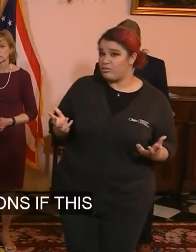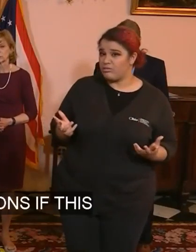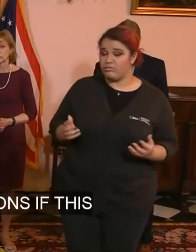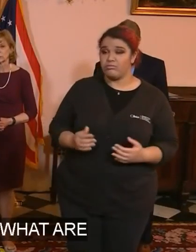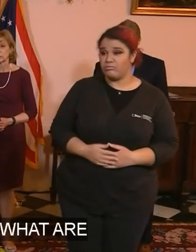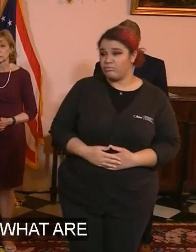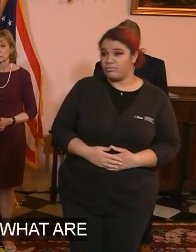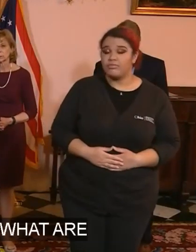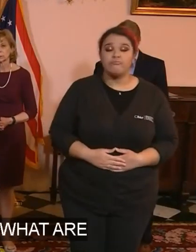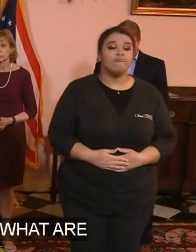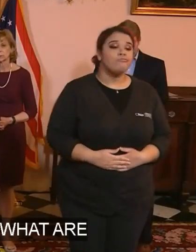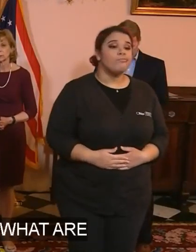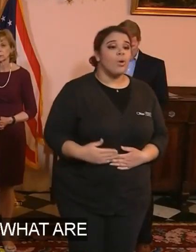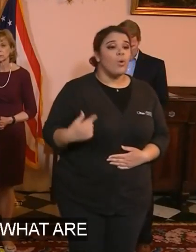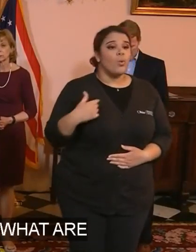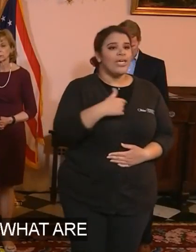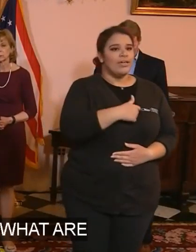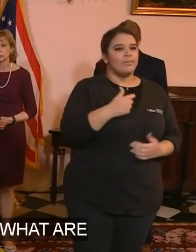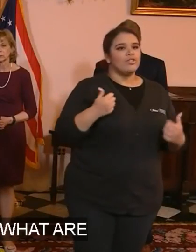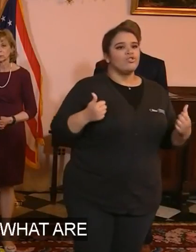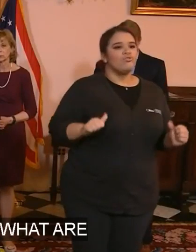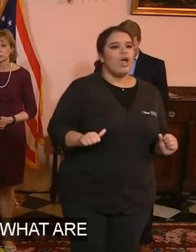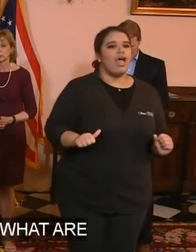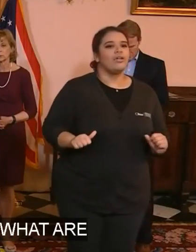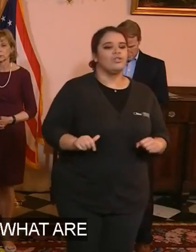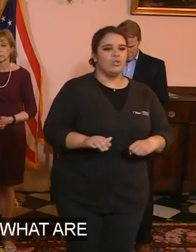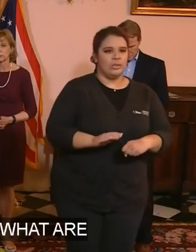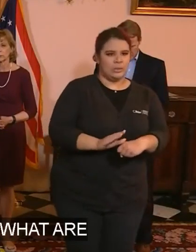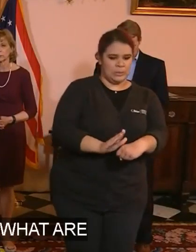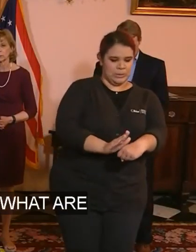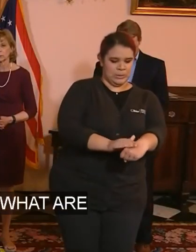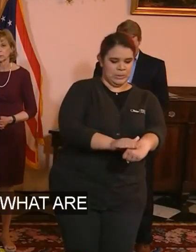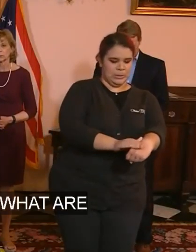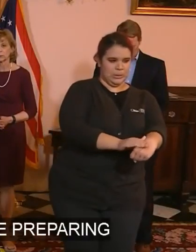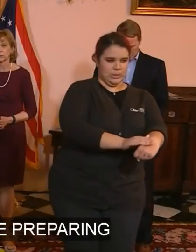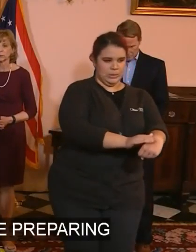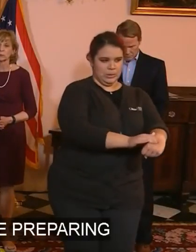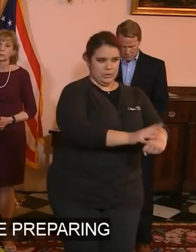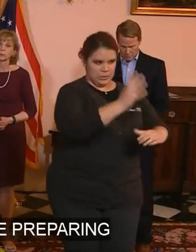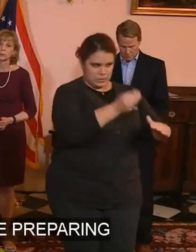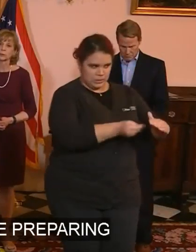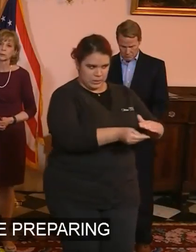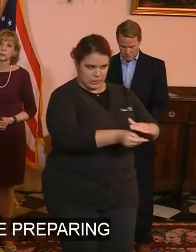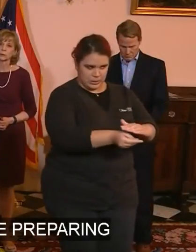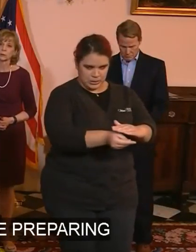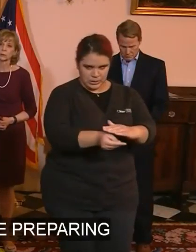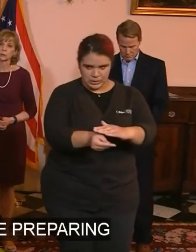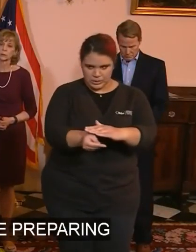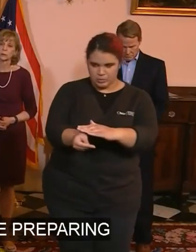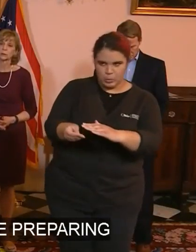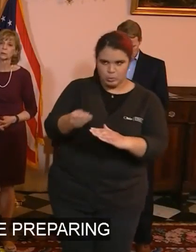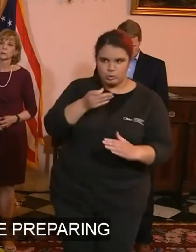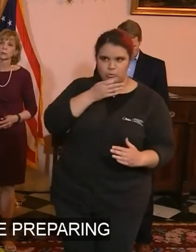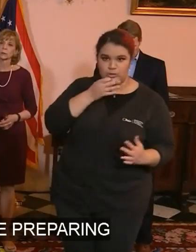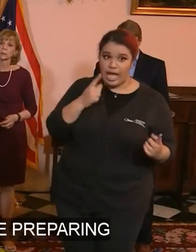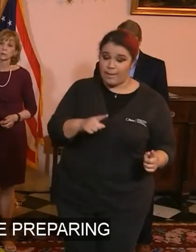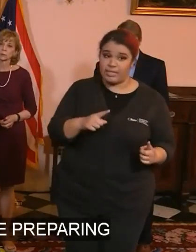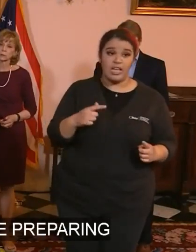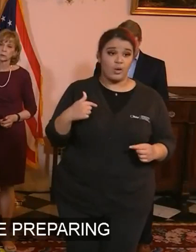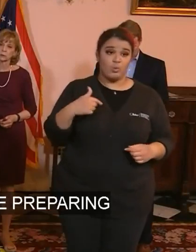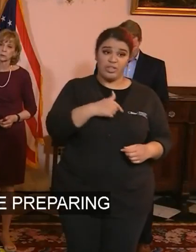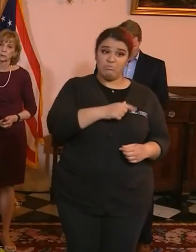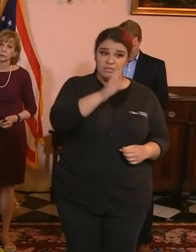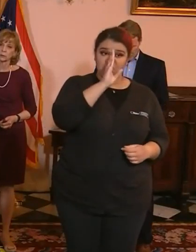now? Well, we've been trying to signal to people what's coming, and we've been pretty open about that. I mean, I've